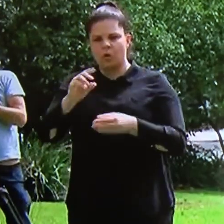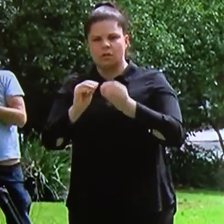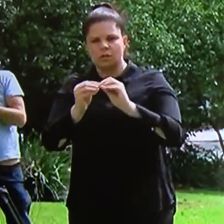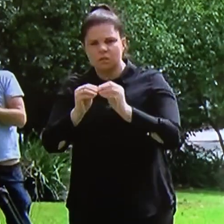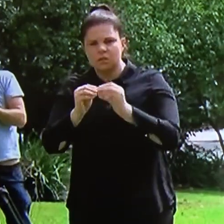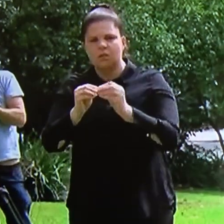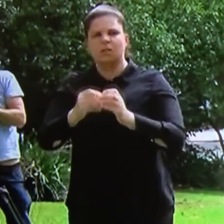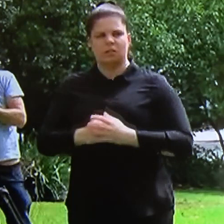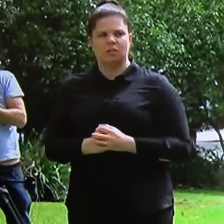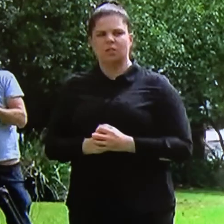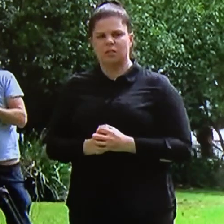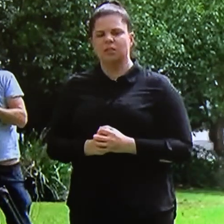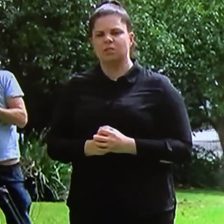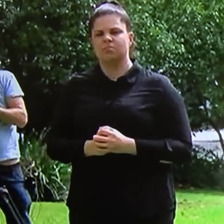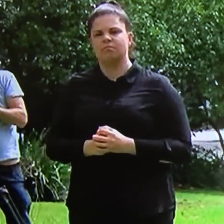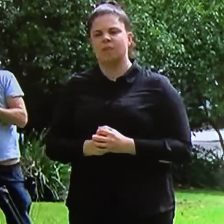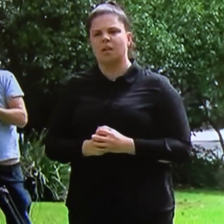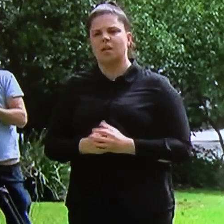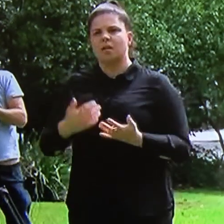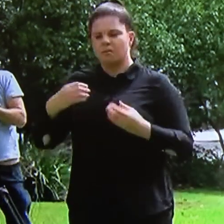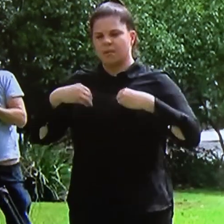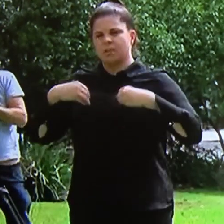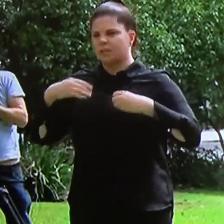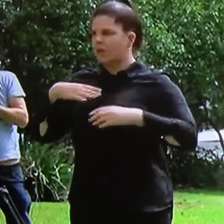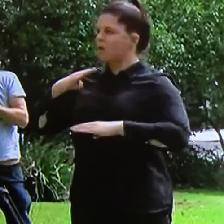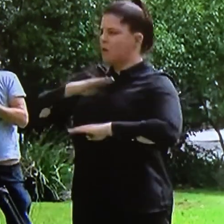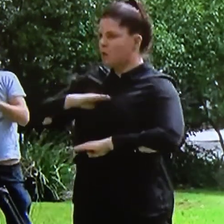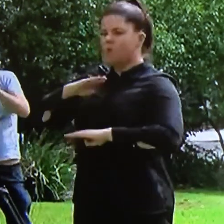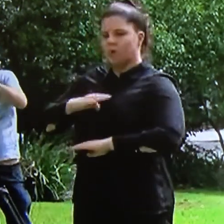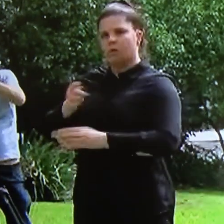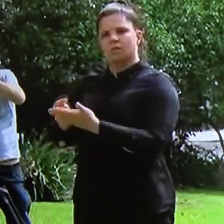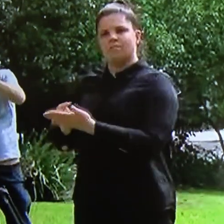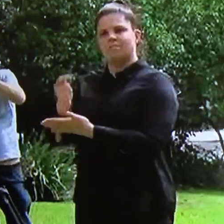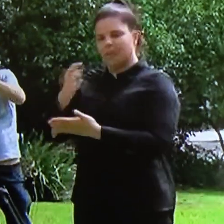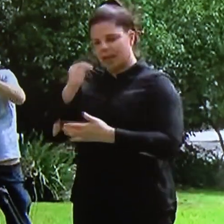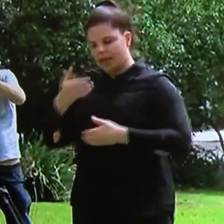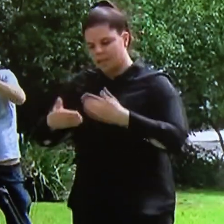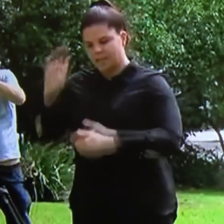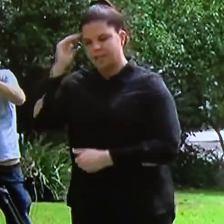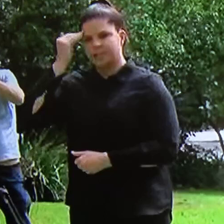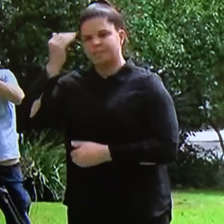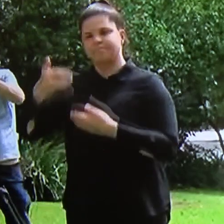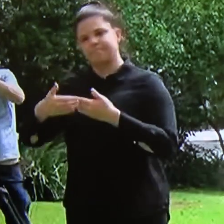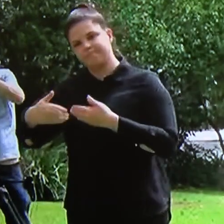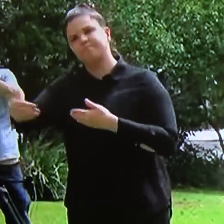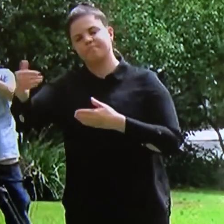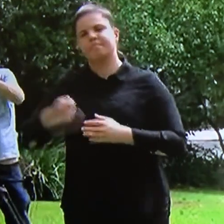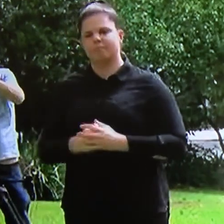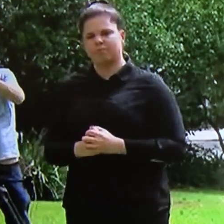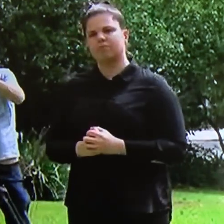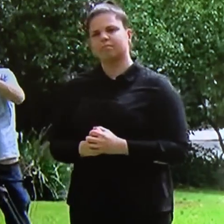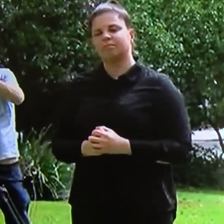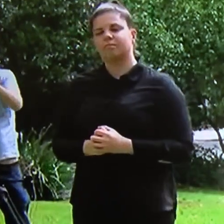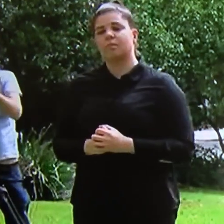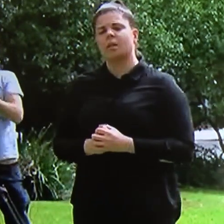businesses that they reach the other side. One of the things that the Prime Minister has been saying as part of this whole package and his negotiations